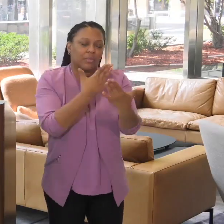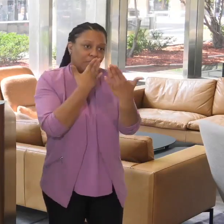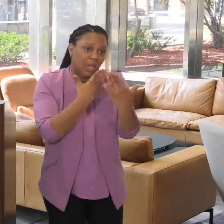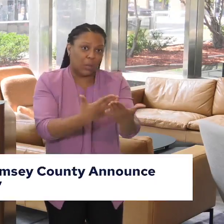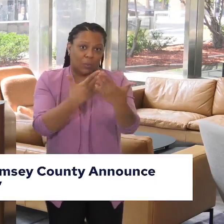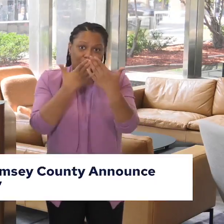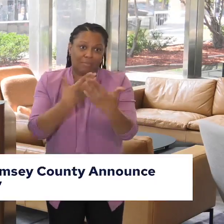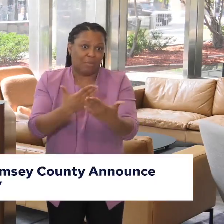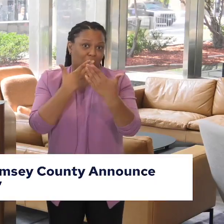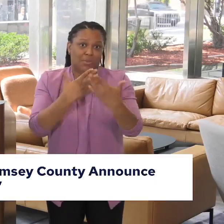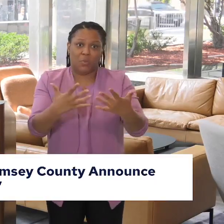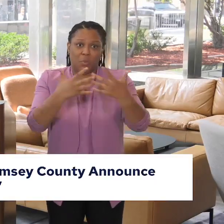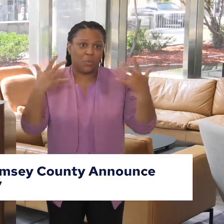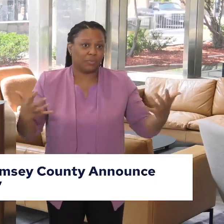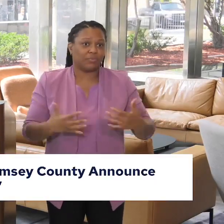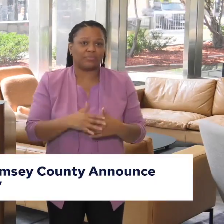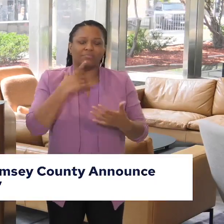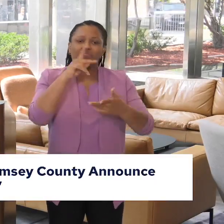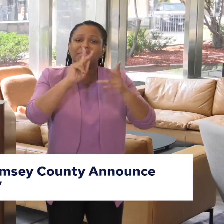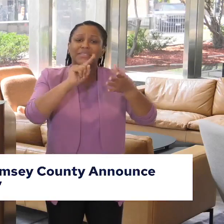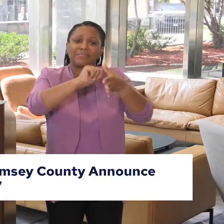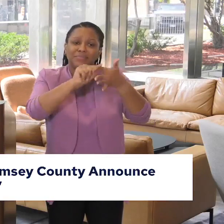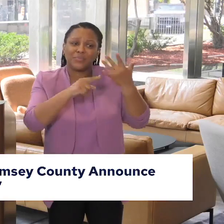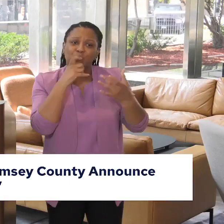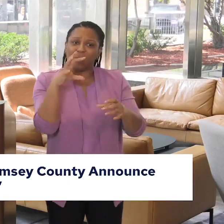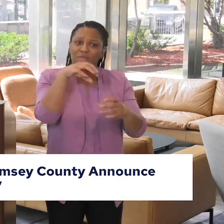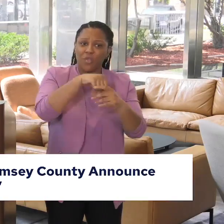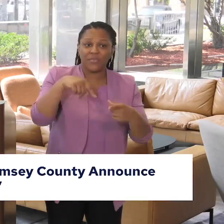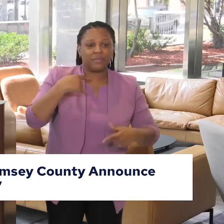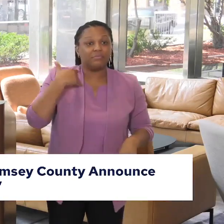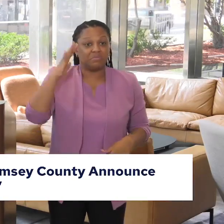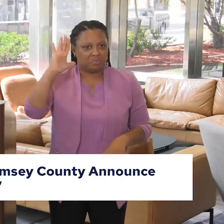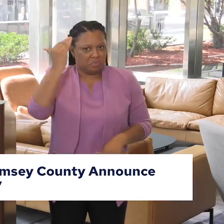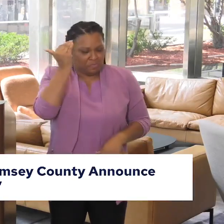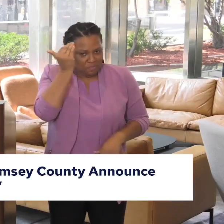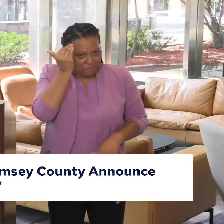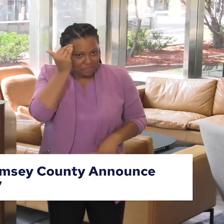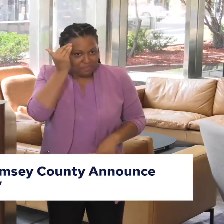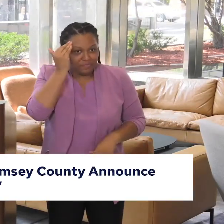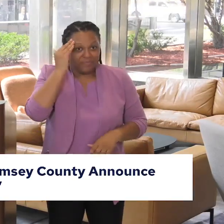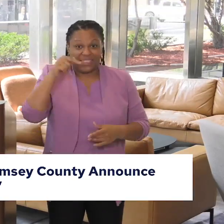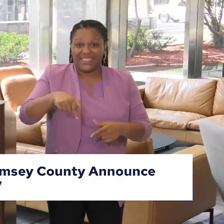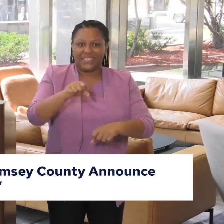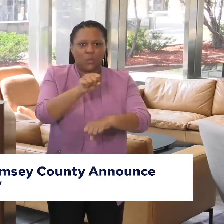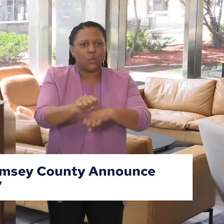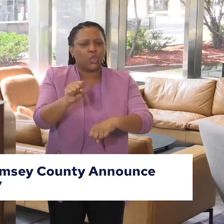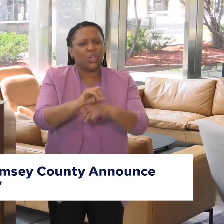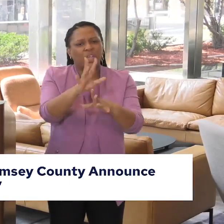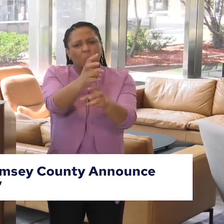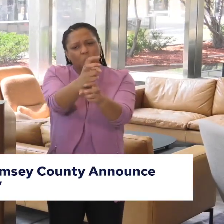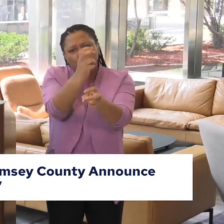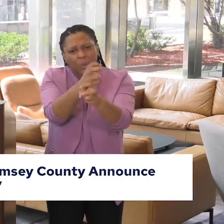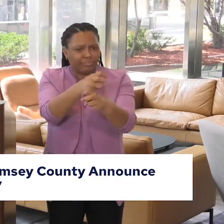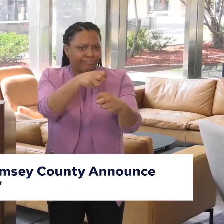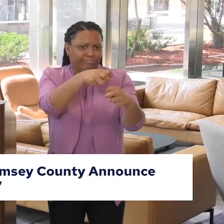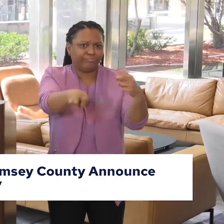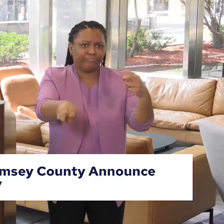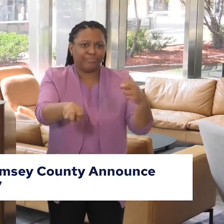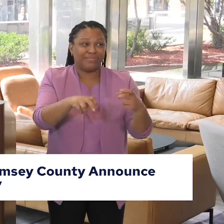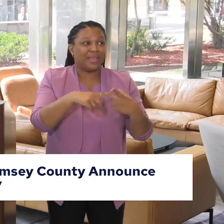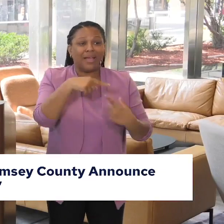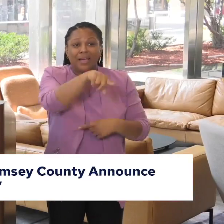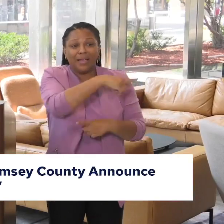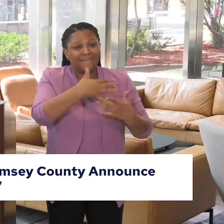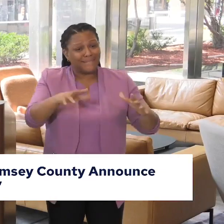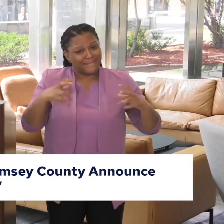Ortega, Zhang, and Reinhardt. I know it's hard to make these come to fruition, but you have put $10 million